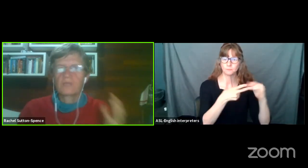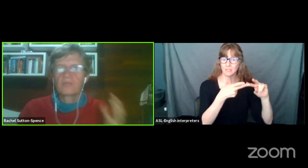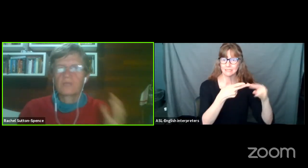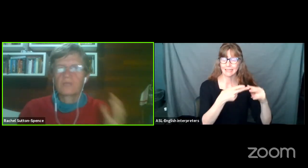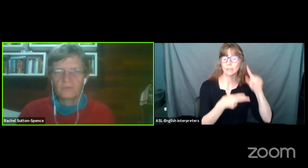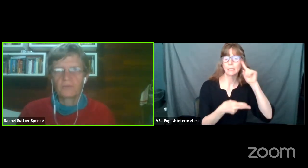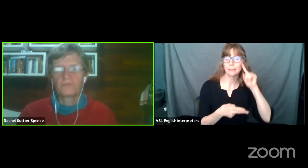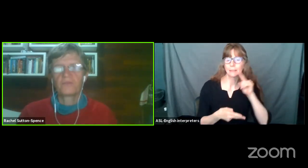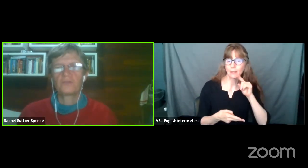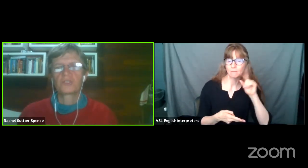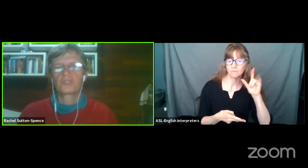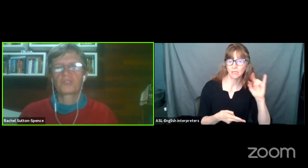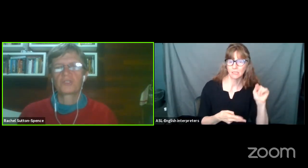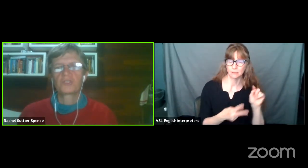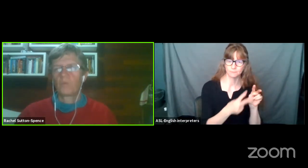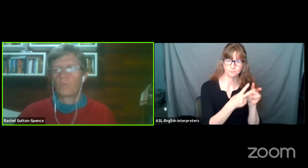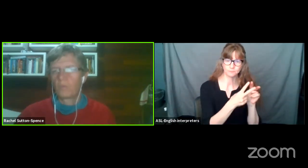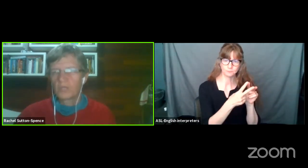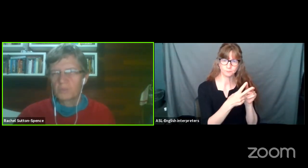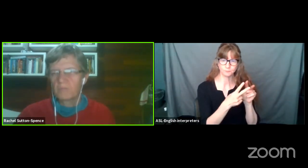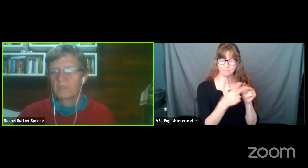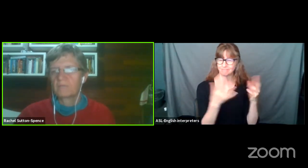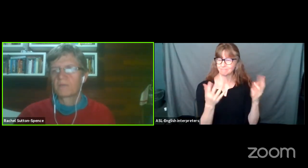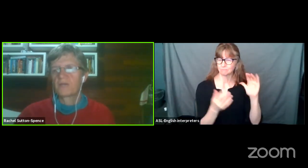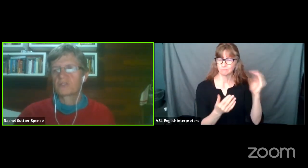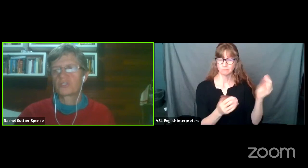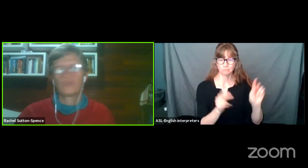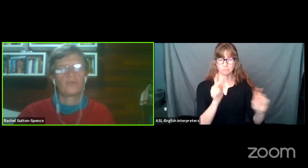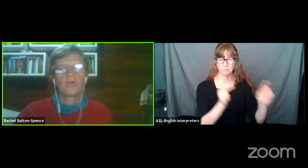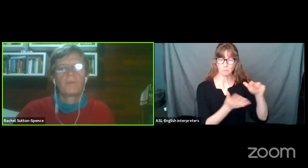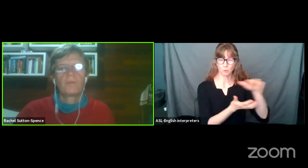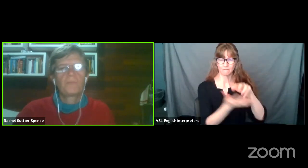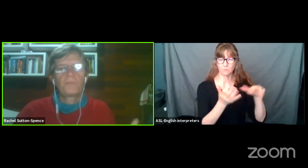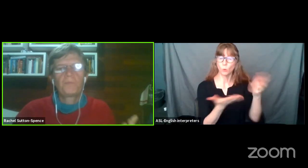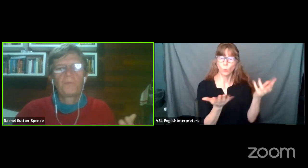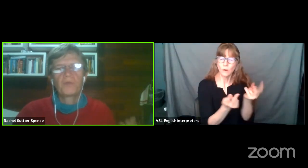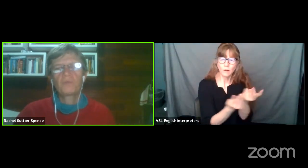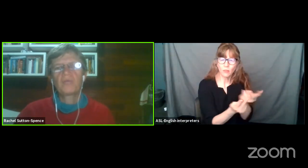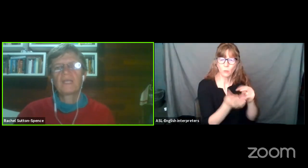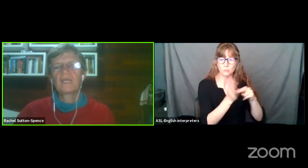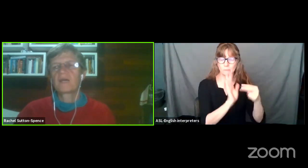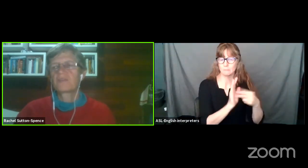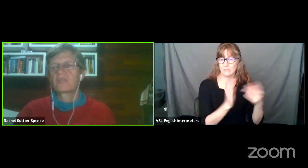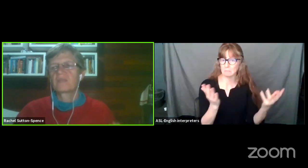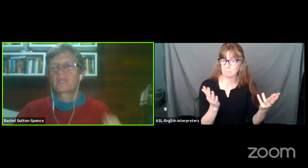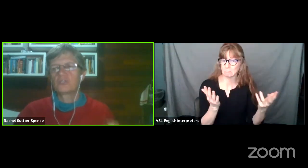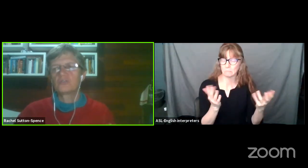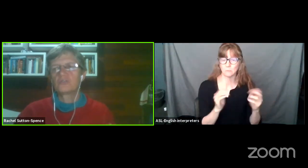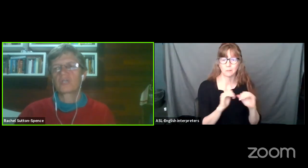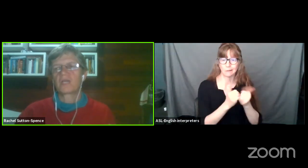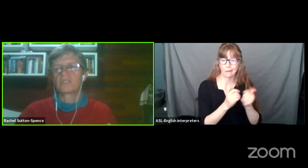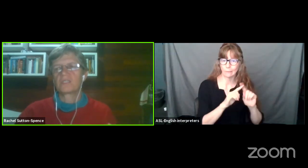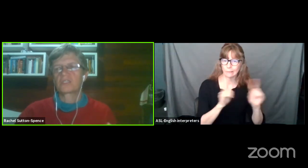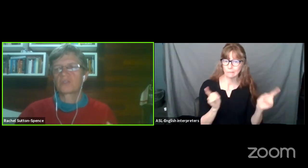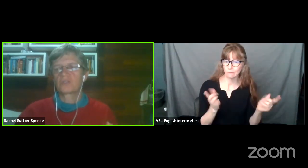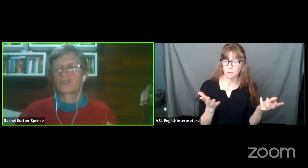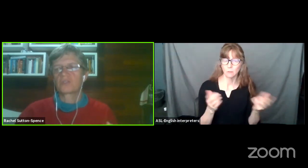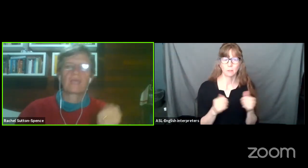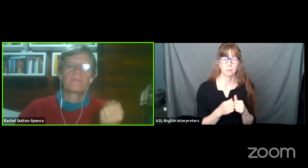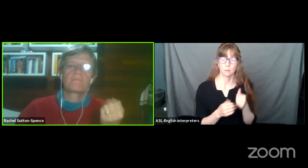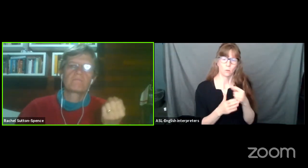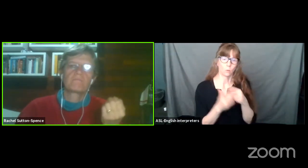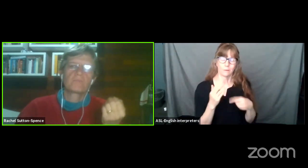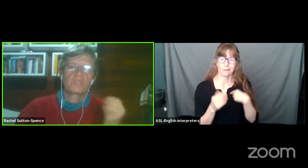And there's a lot of confusion. What do we mean by the 2? But really, I think they're 2 sides of